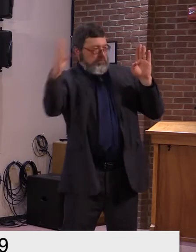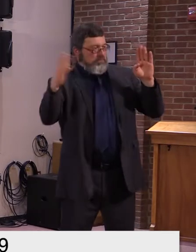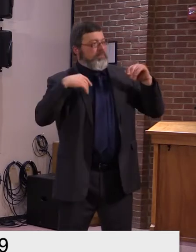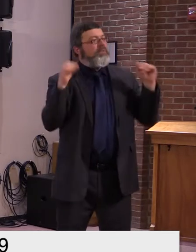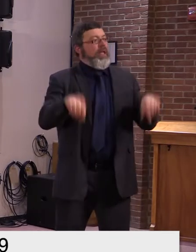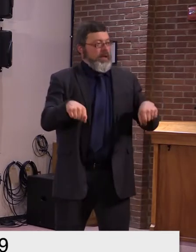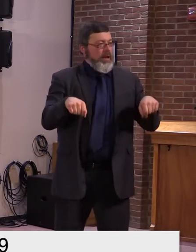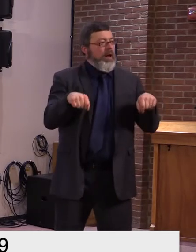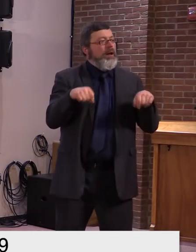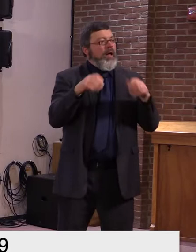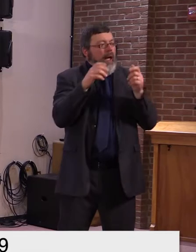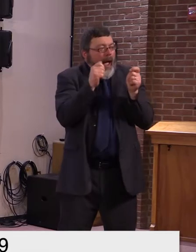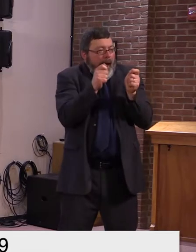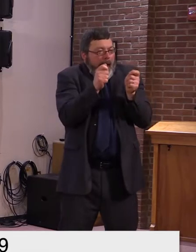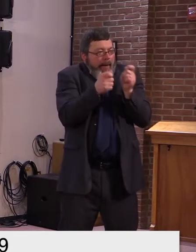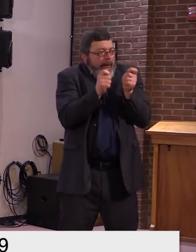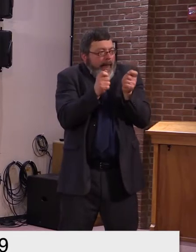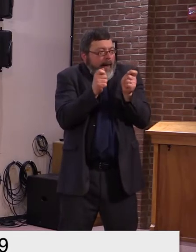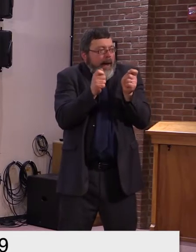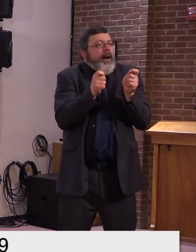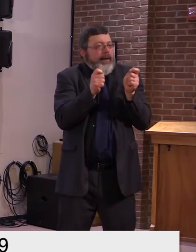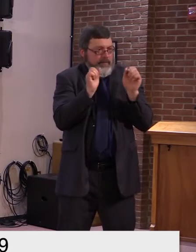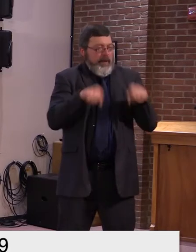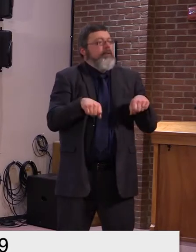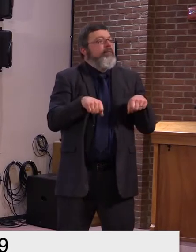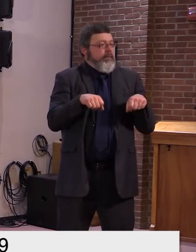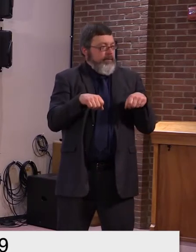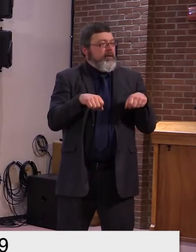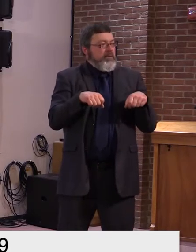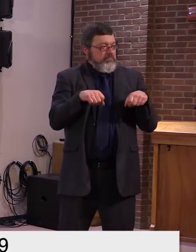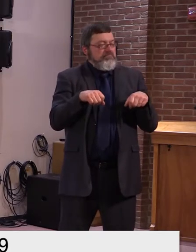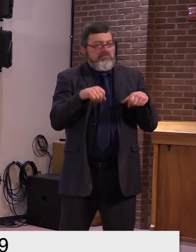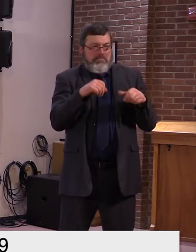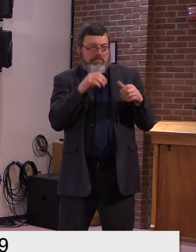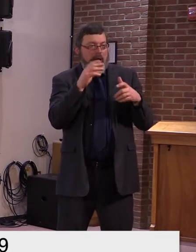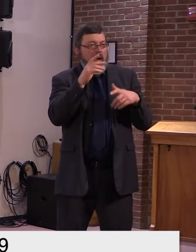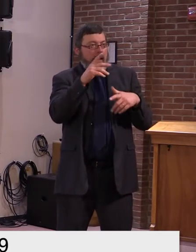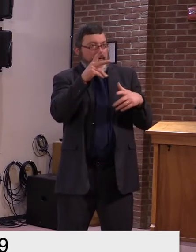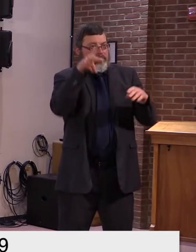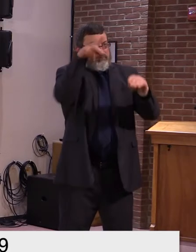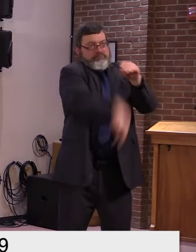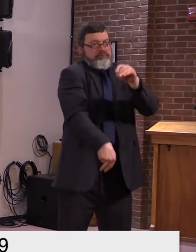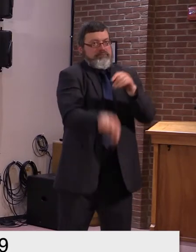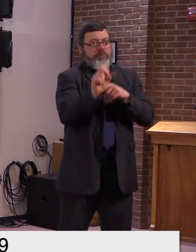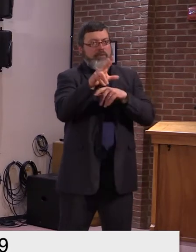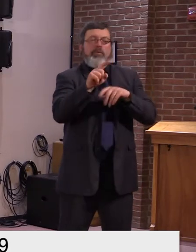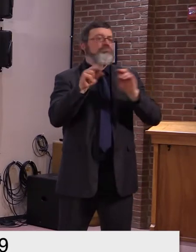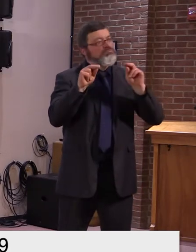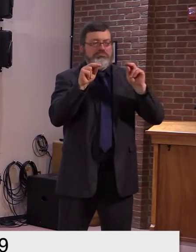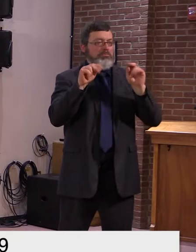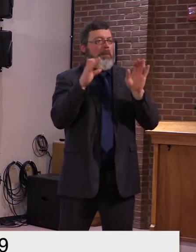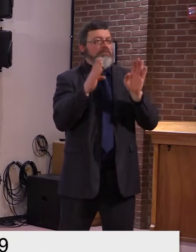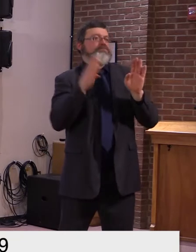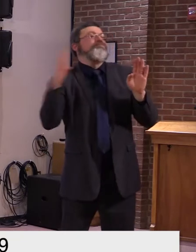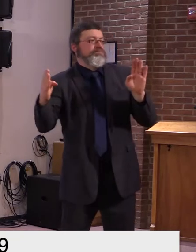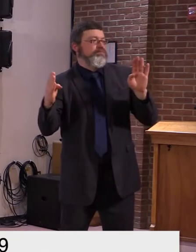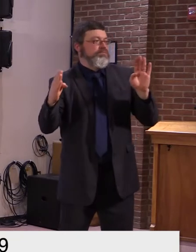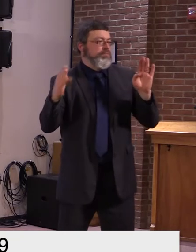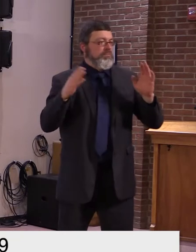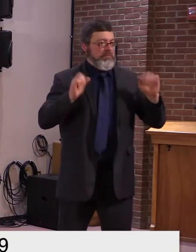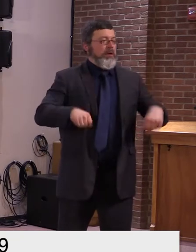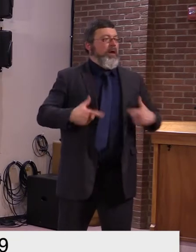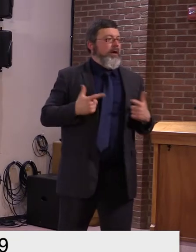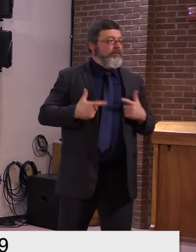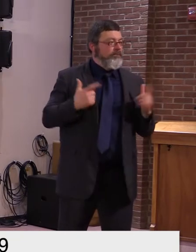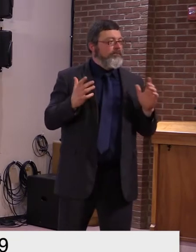money to make that go a little bit further. And then the final thing that I want to highlight is a bill that was that